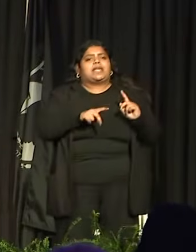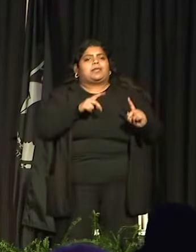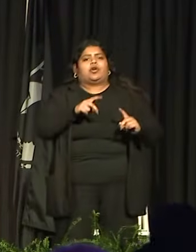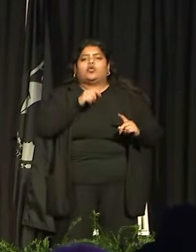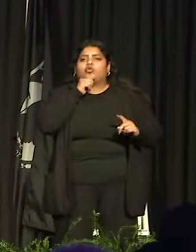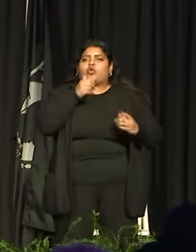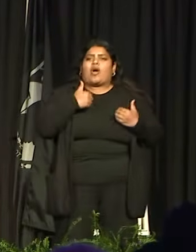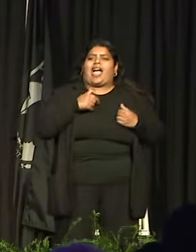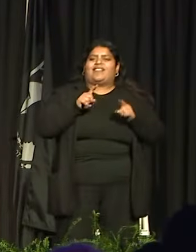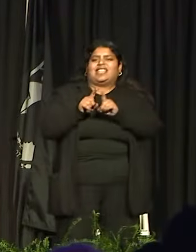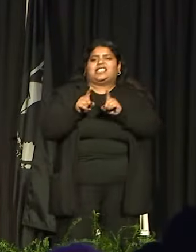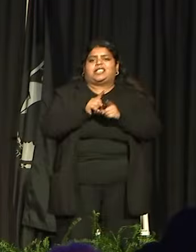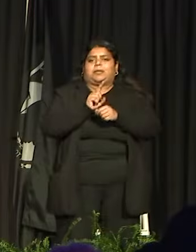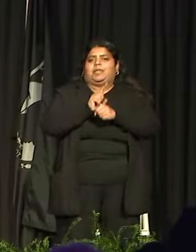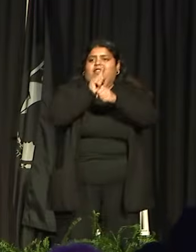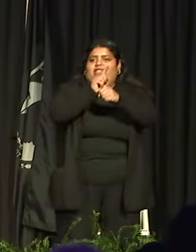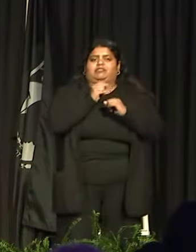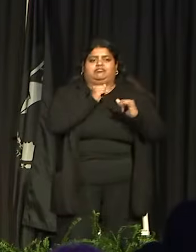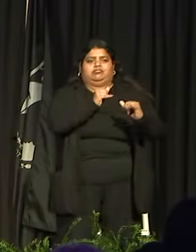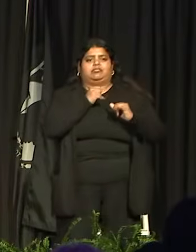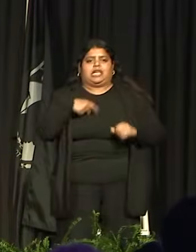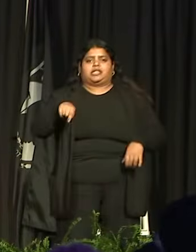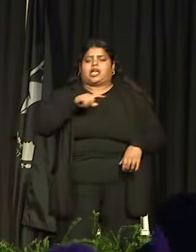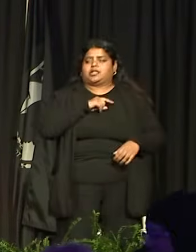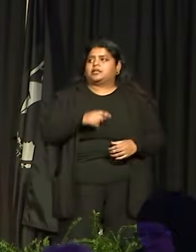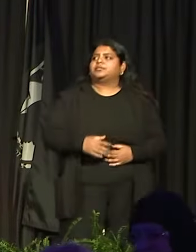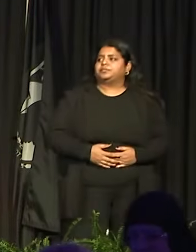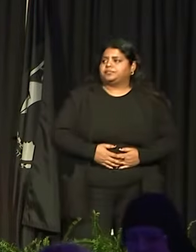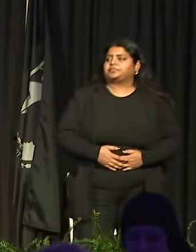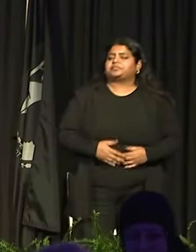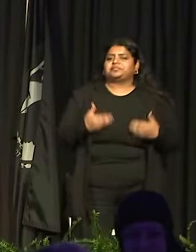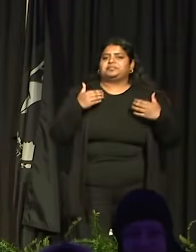you, ladies and gentlemen. We're going to start this song now.